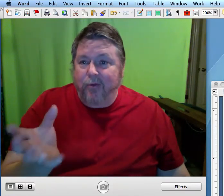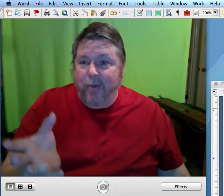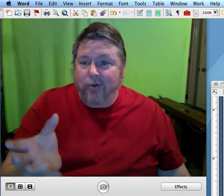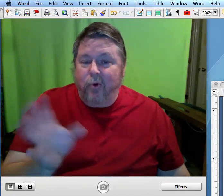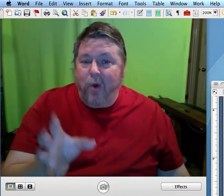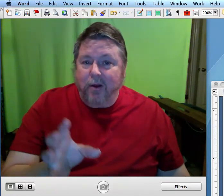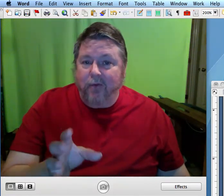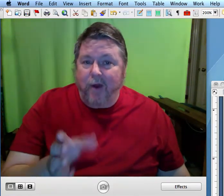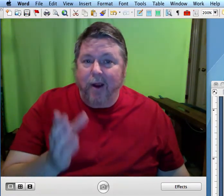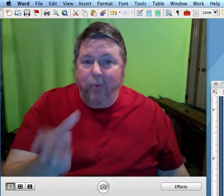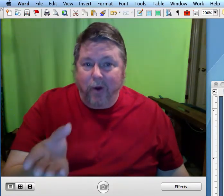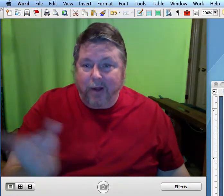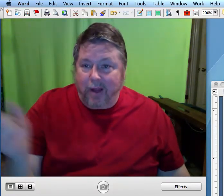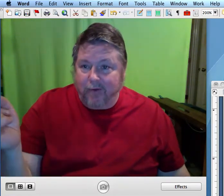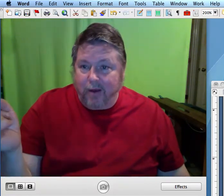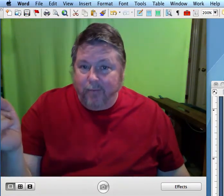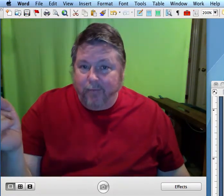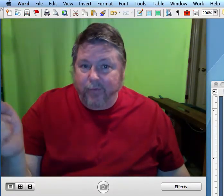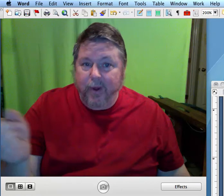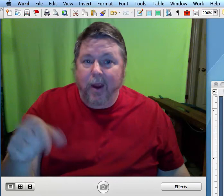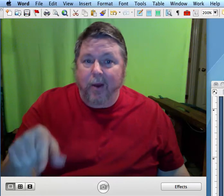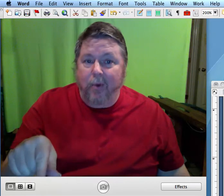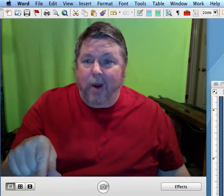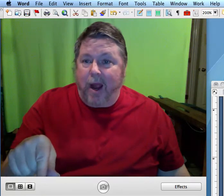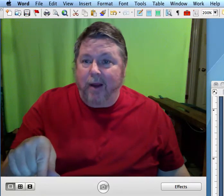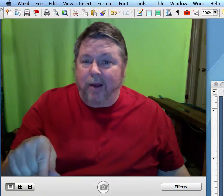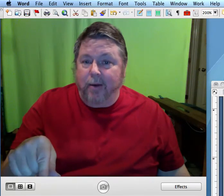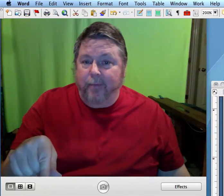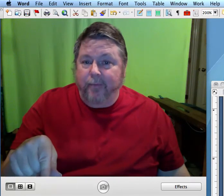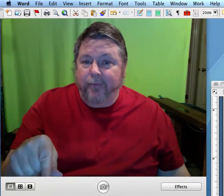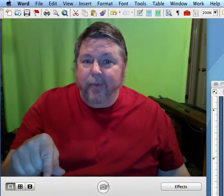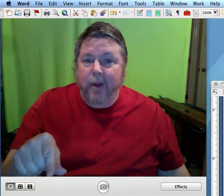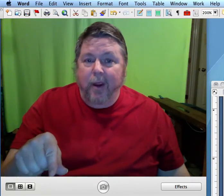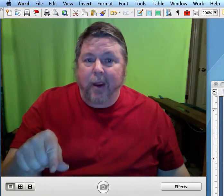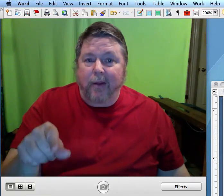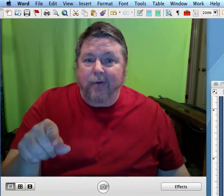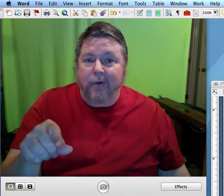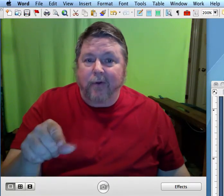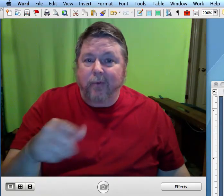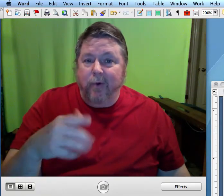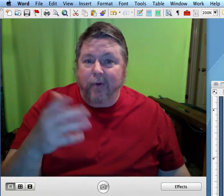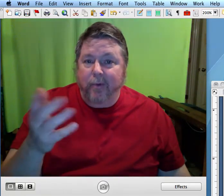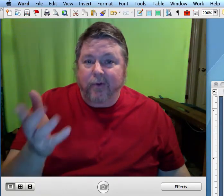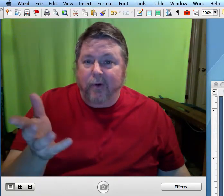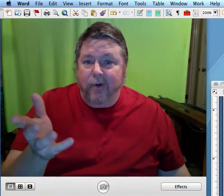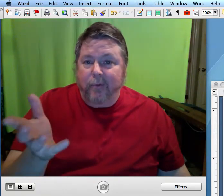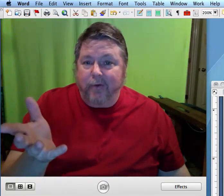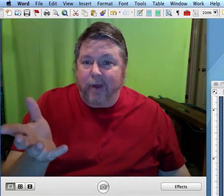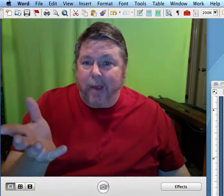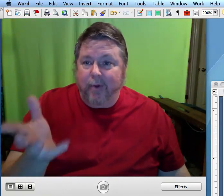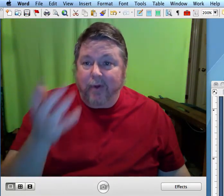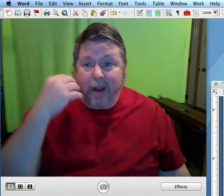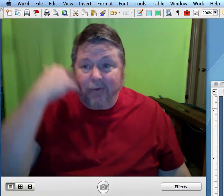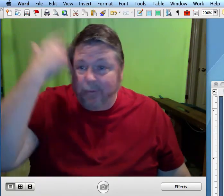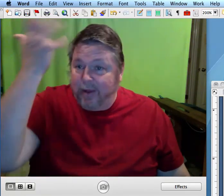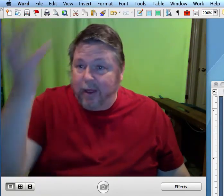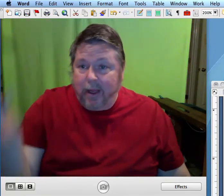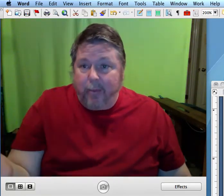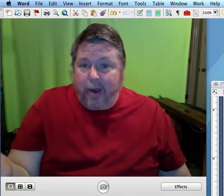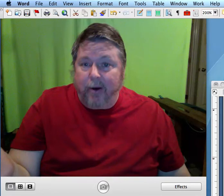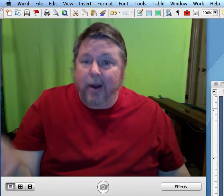engage, measure, quantify what they said and what I did. And this is where the mysterious magic happens, and I have